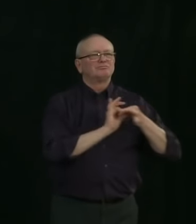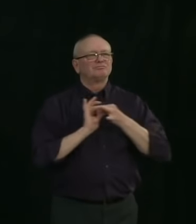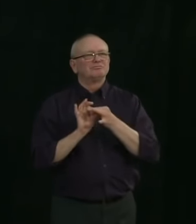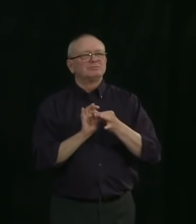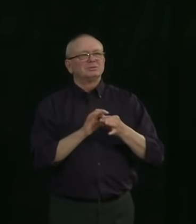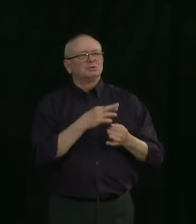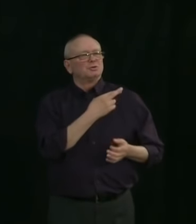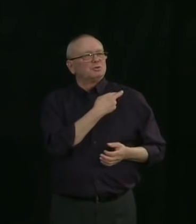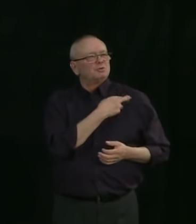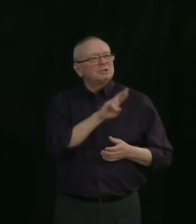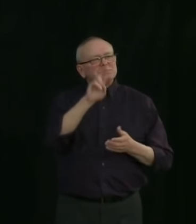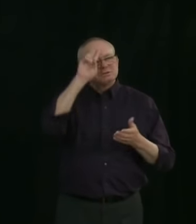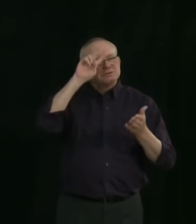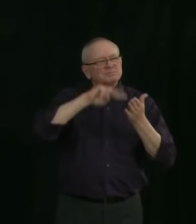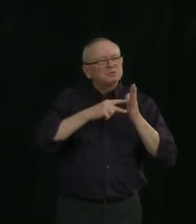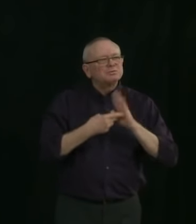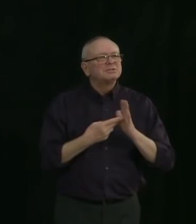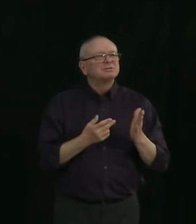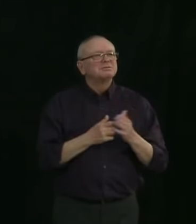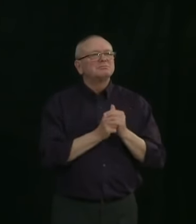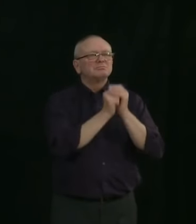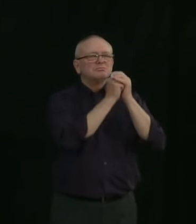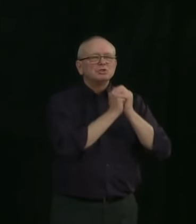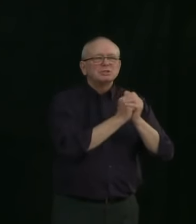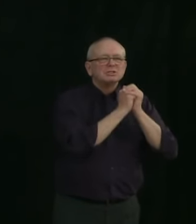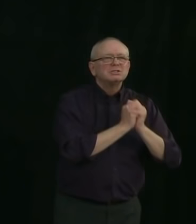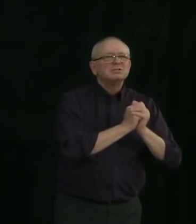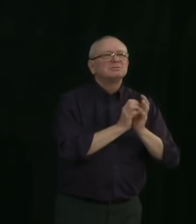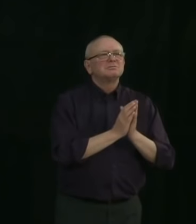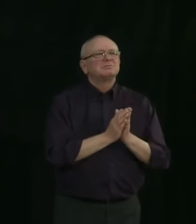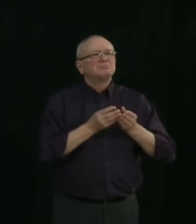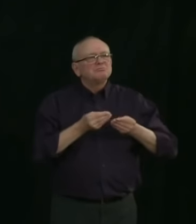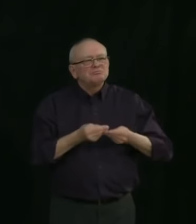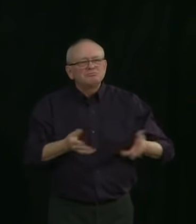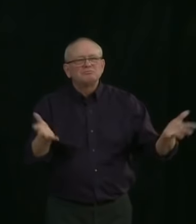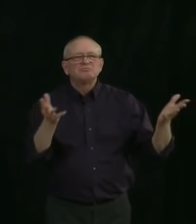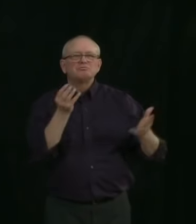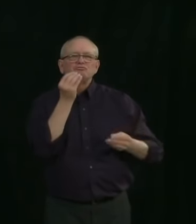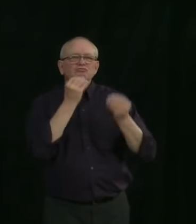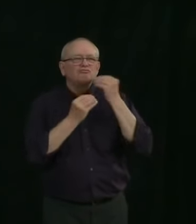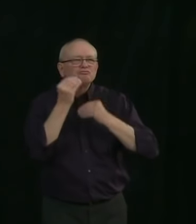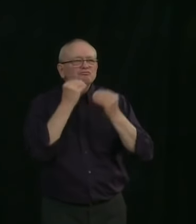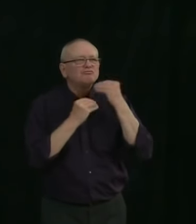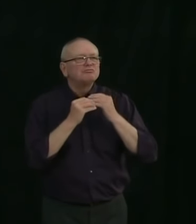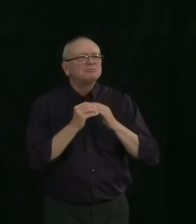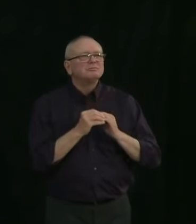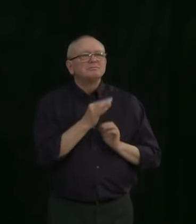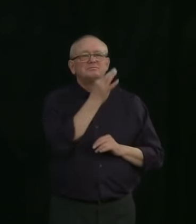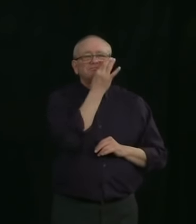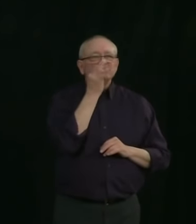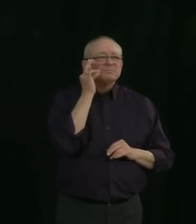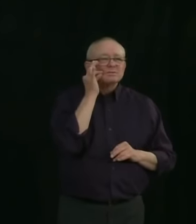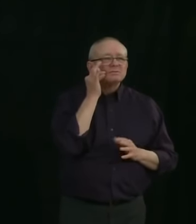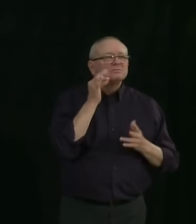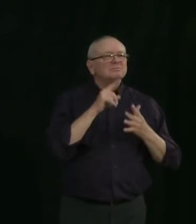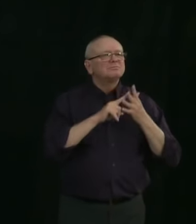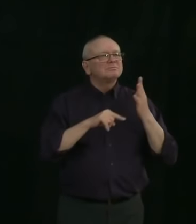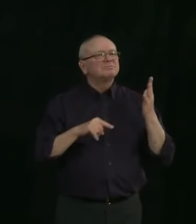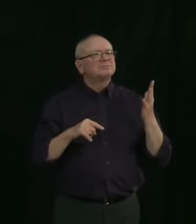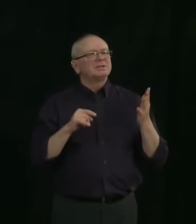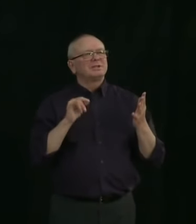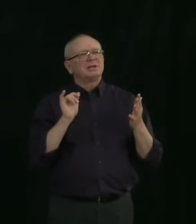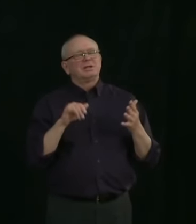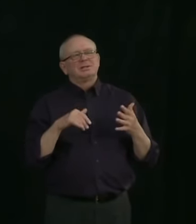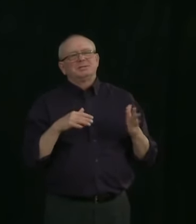share a Seder meal, or to break your fast after sundown during iftar. but we must remain vigilant. To